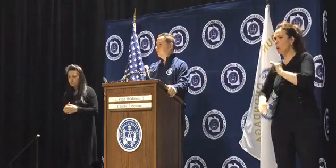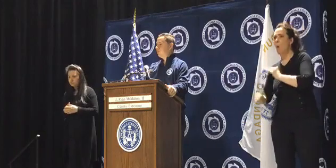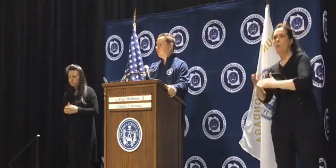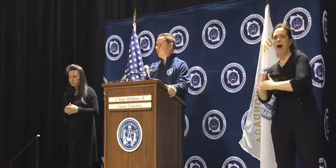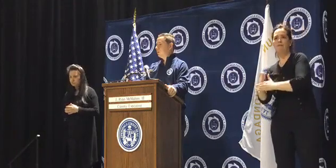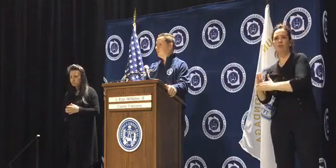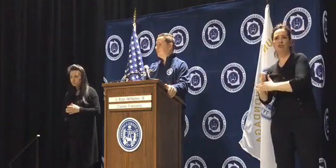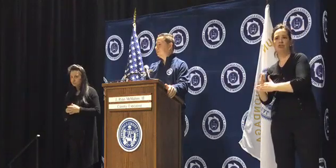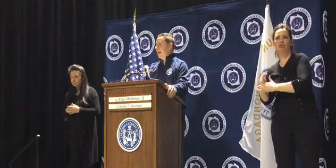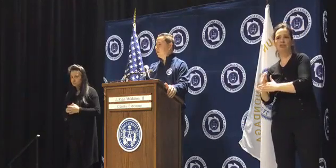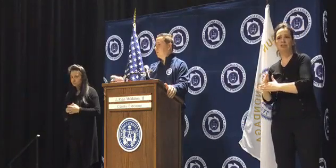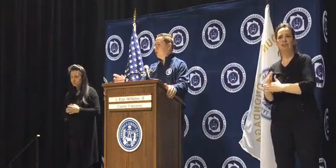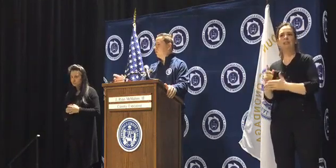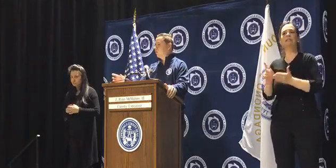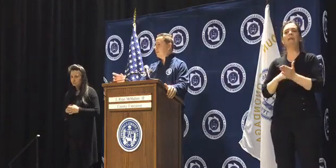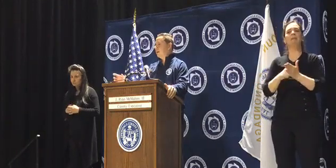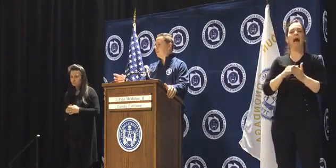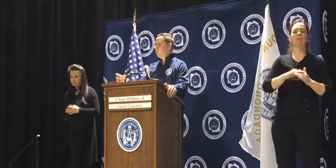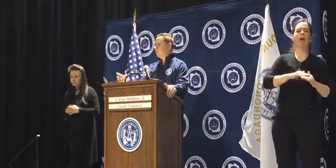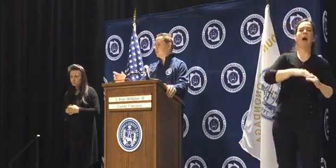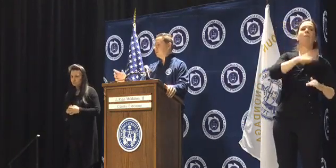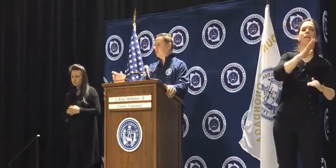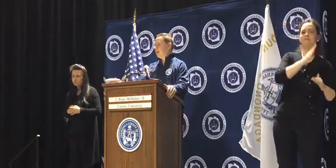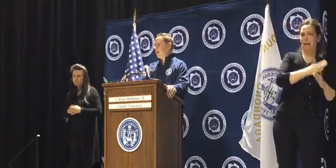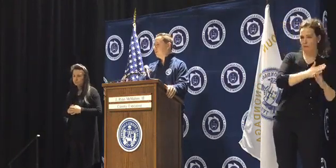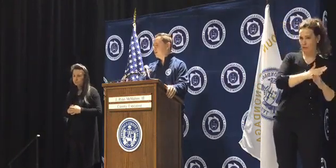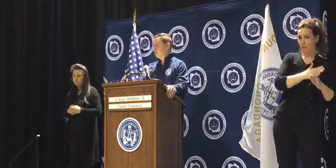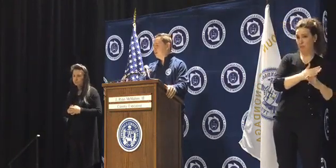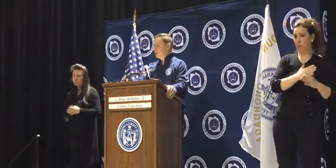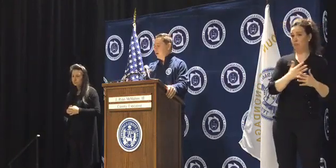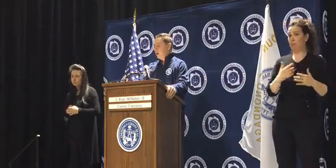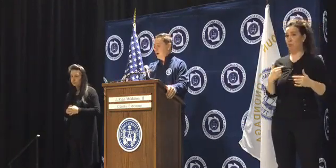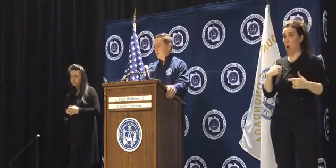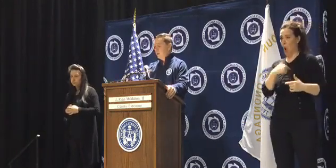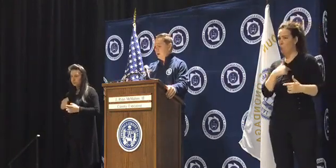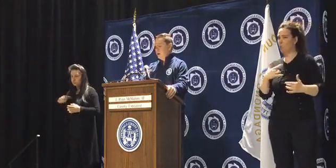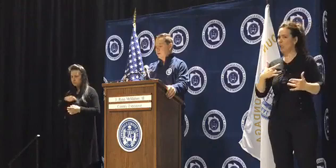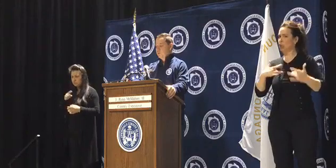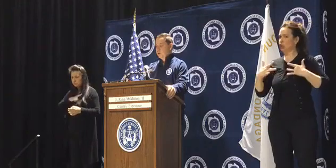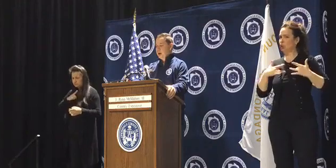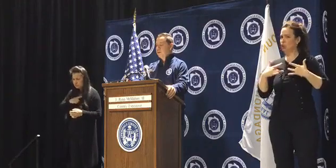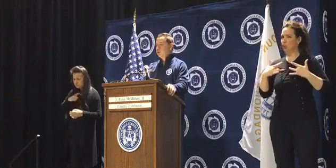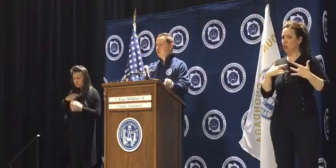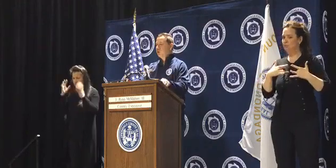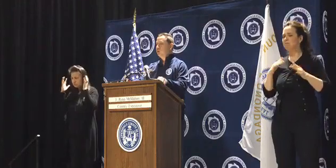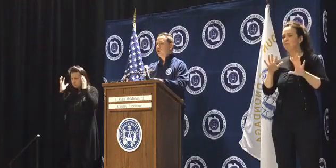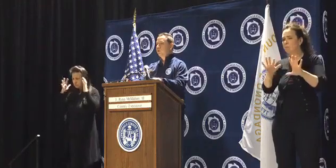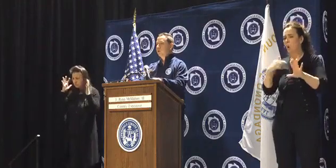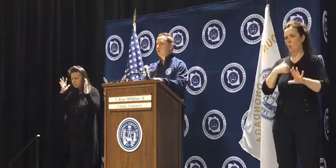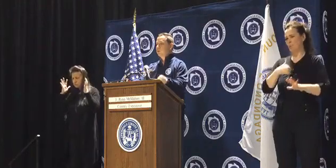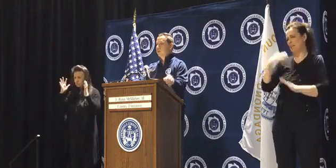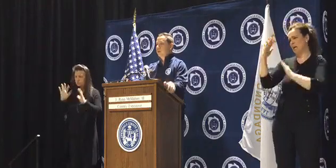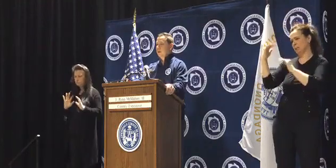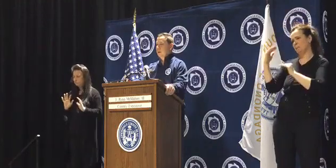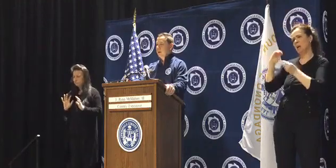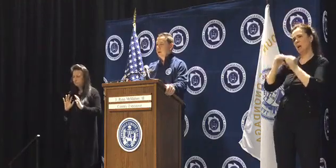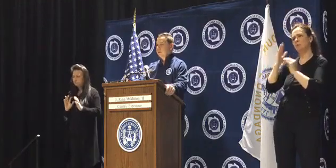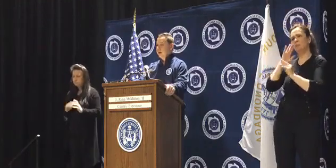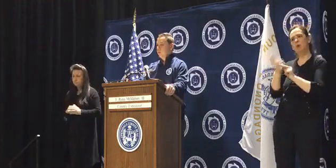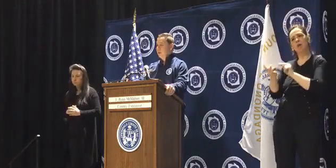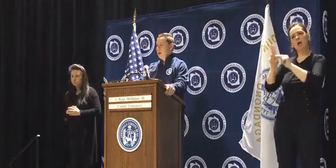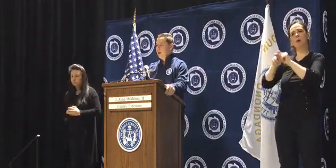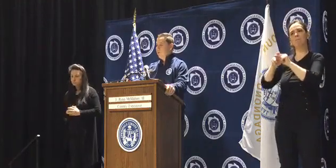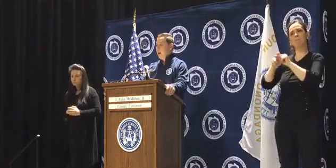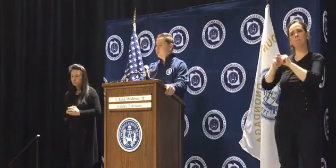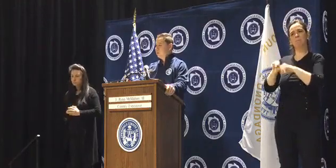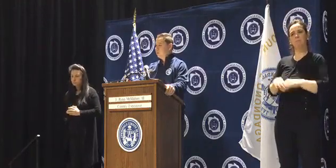there's nothing really that alarming with that we didn't see happening. And I think the good news for this community is